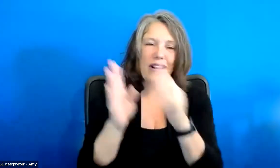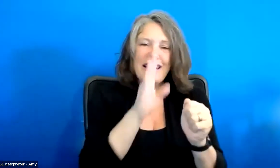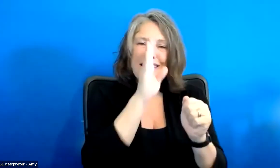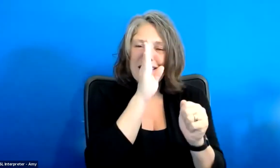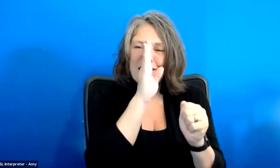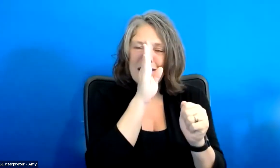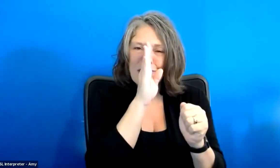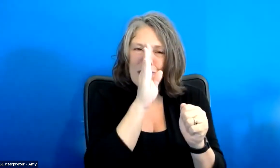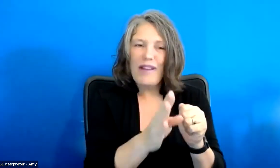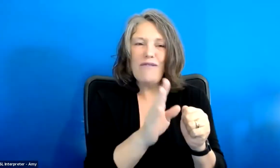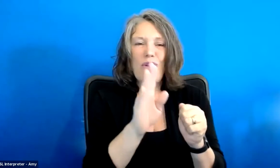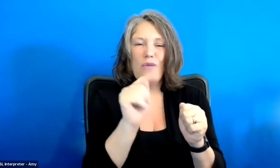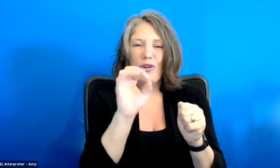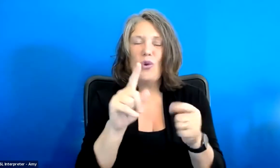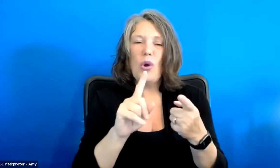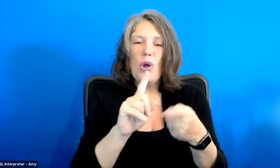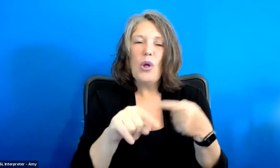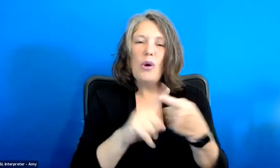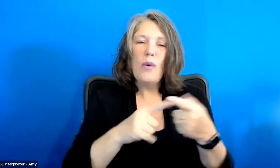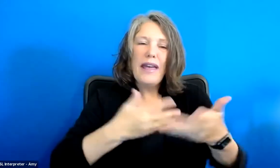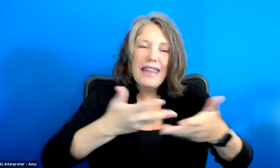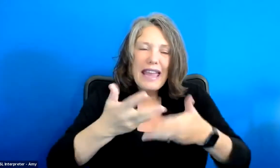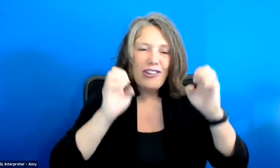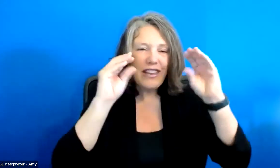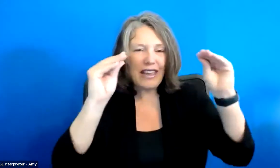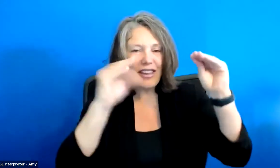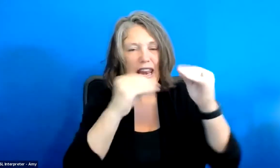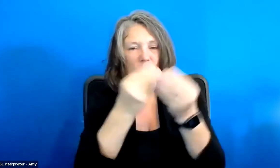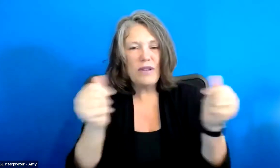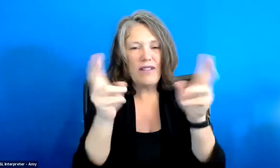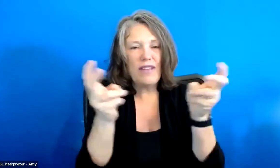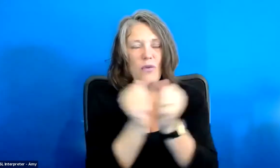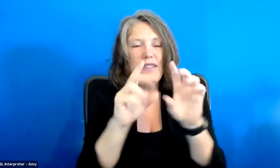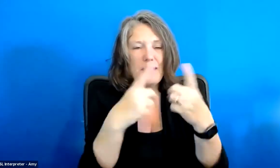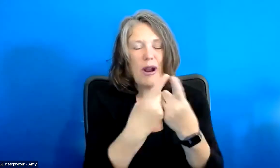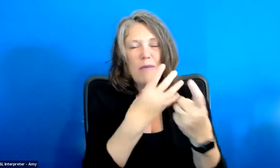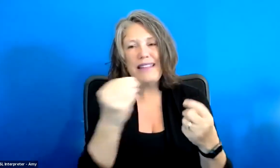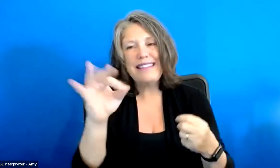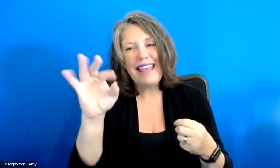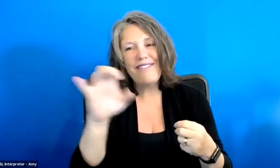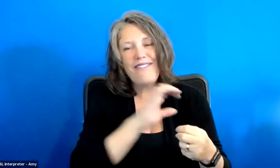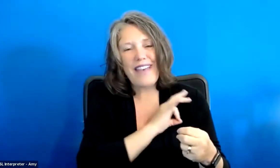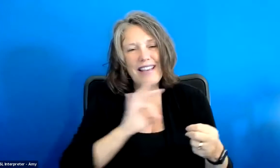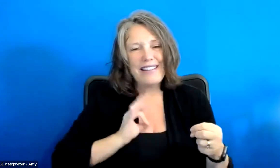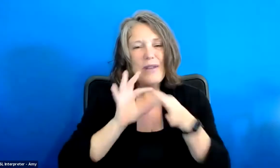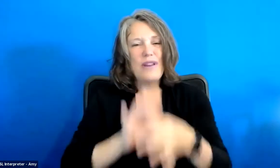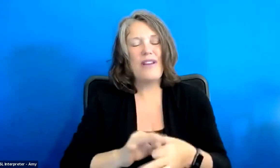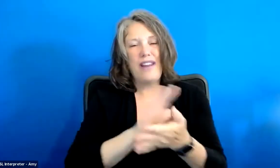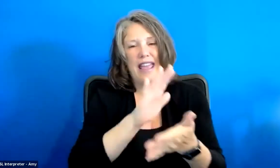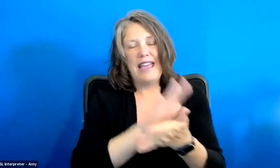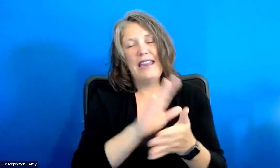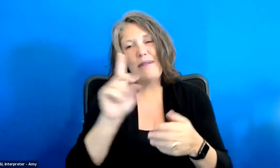tool when engaging education and resolving issues with departments and faculty regarding